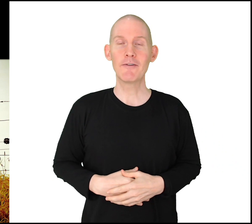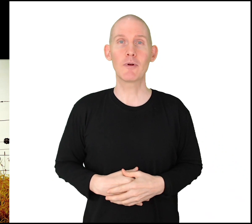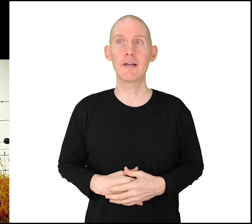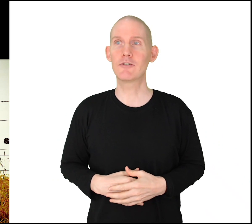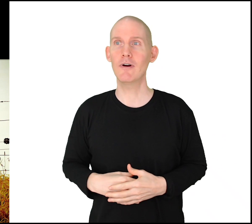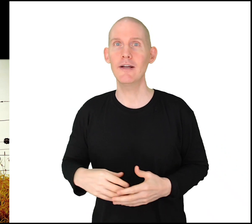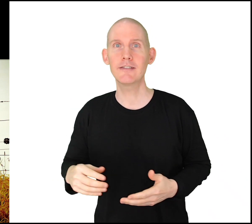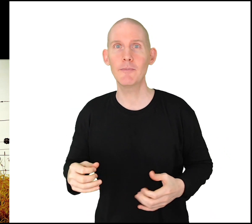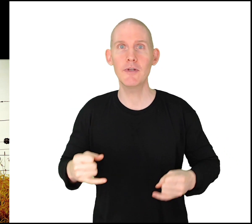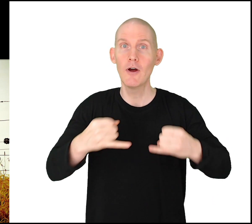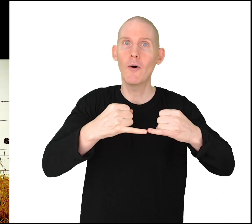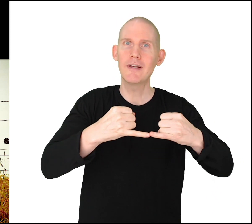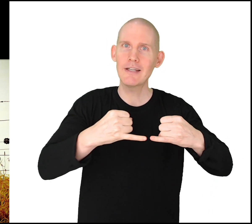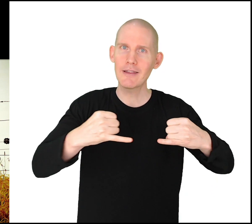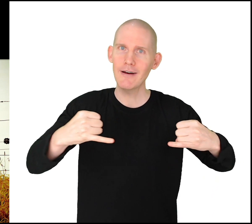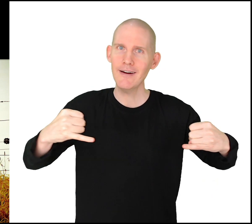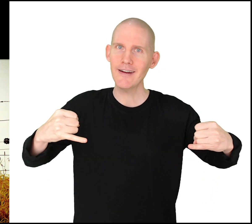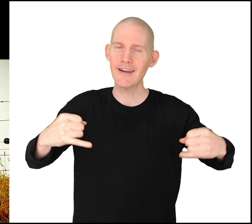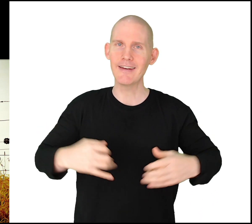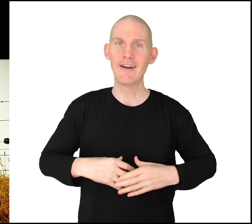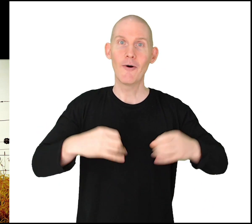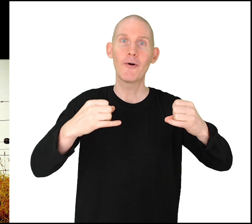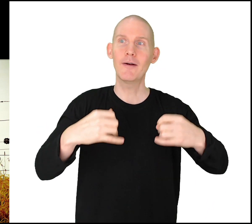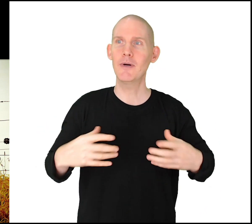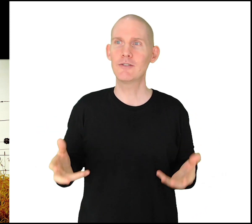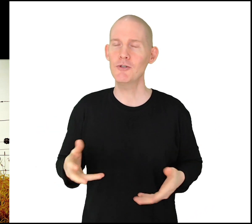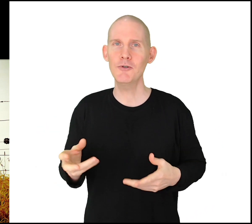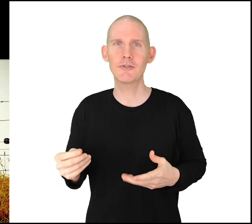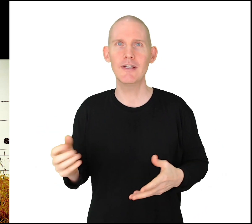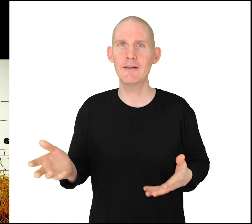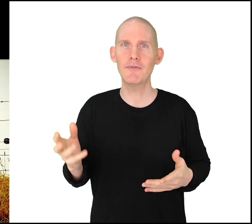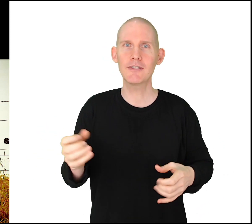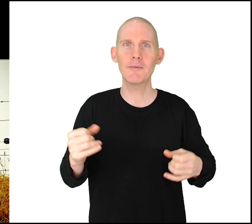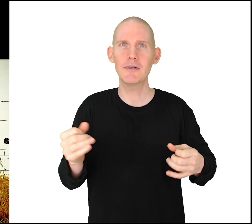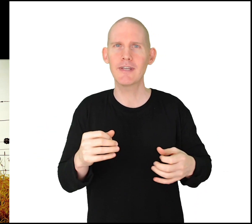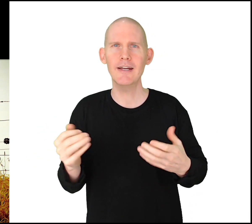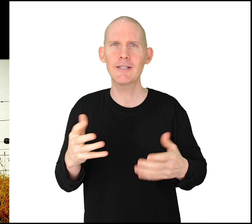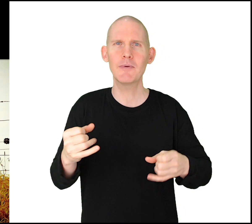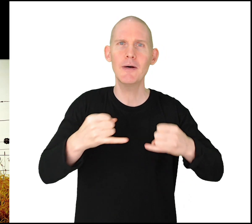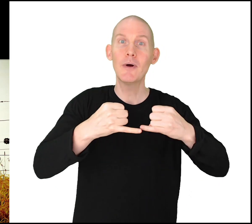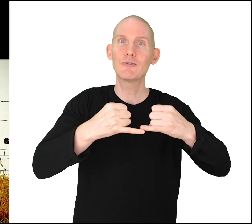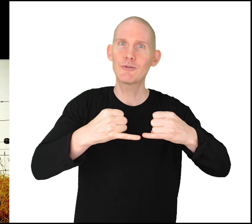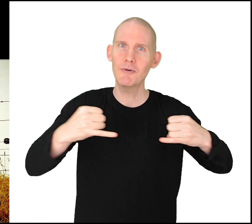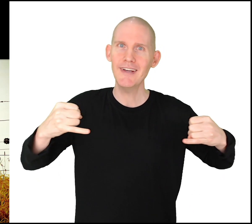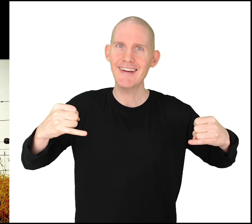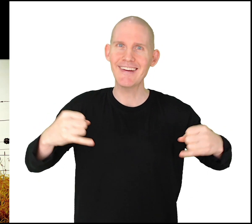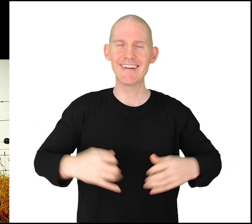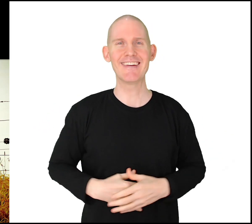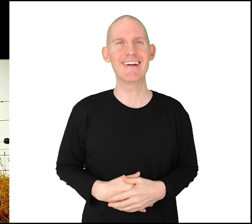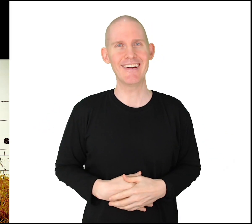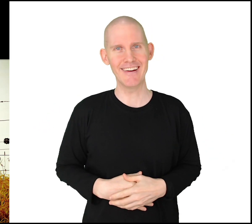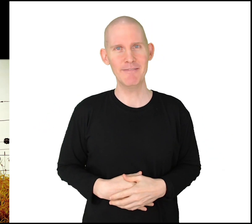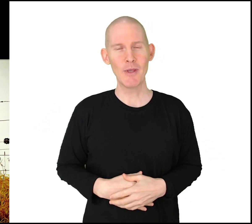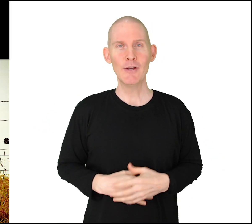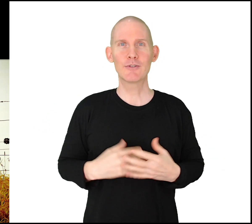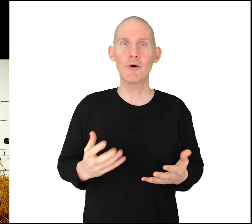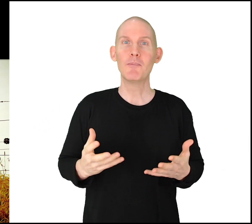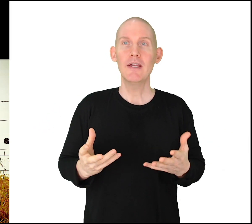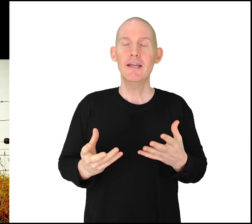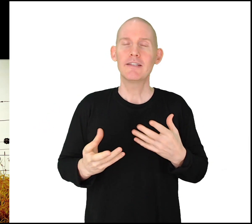like drawing something. Oh, I need a line. Or my shoes, I need to fix something, tie something up, string. So, to make